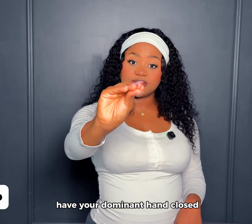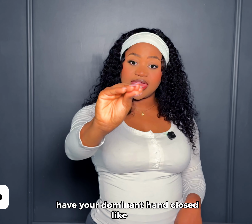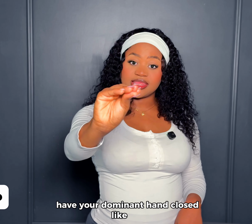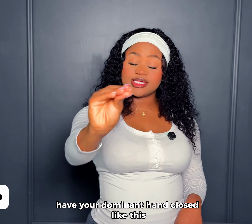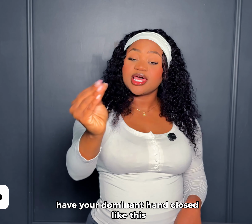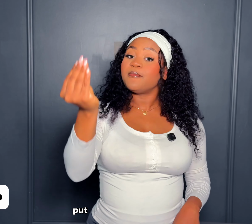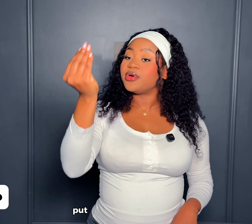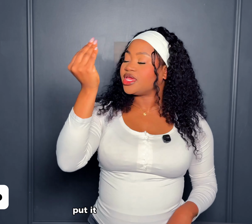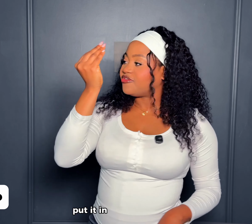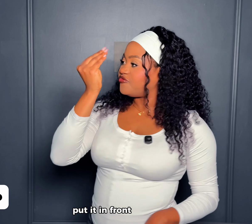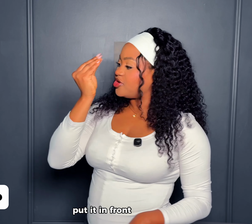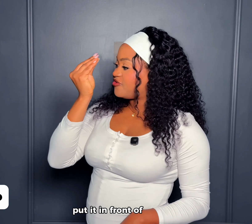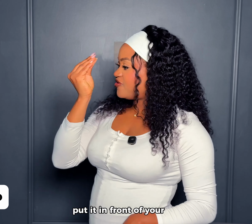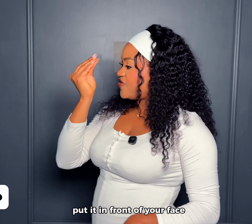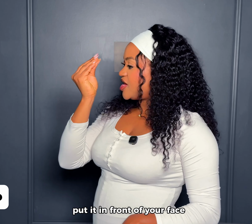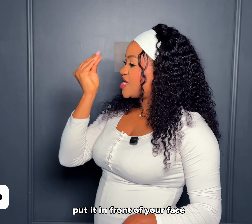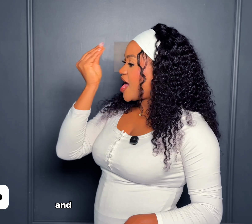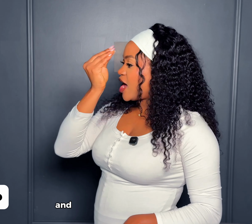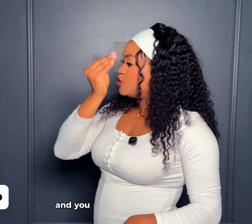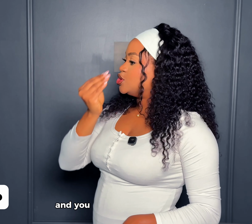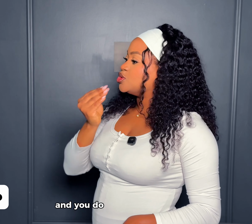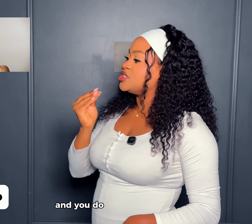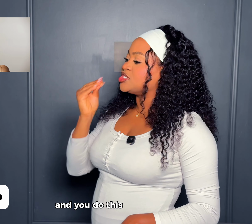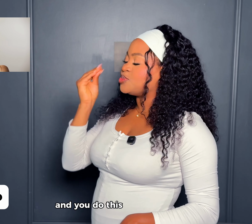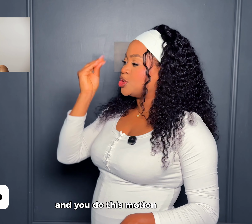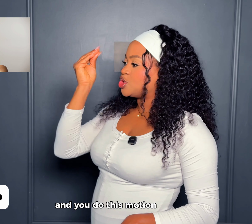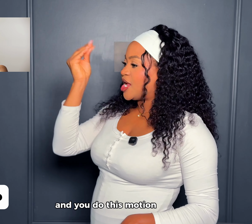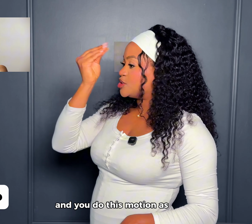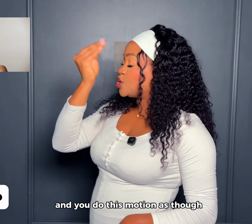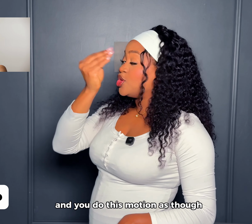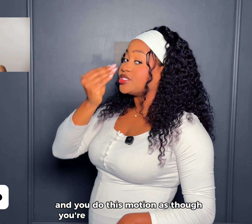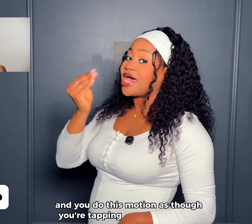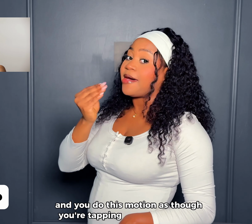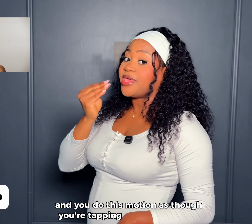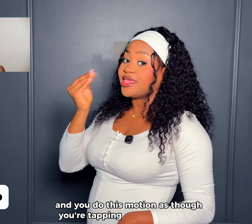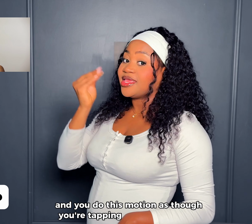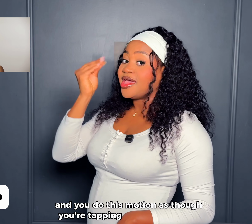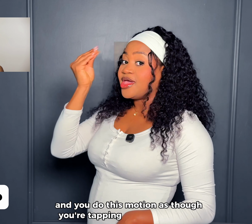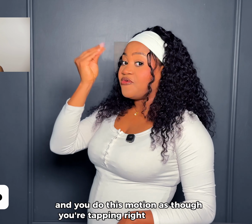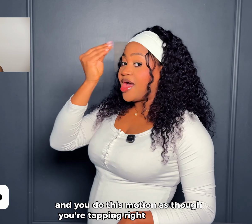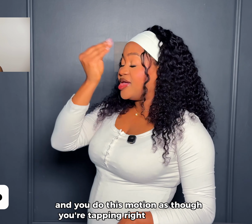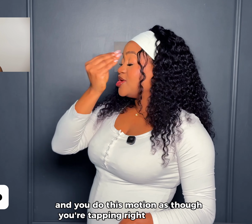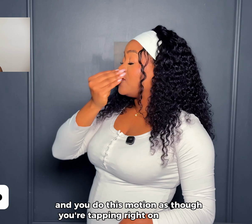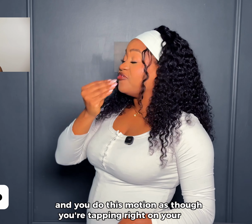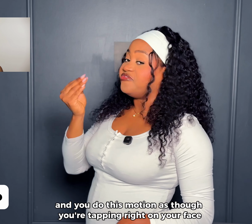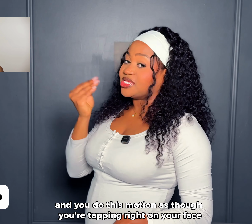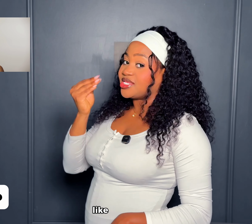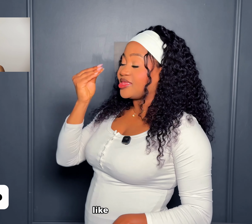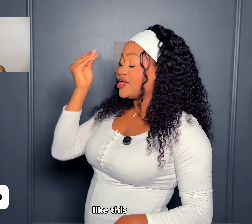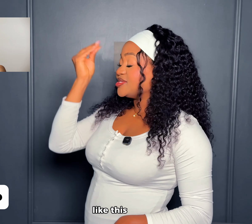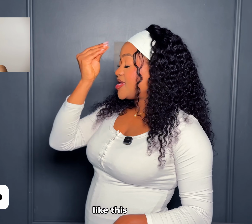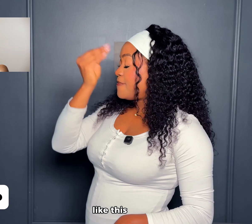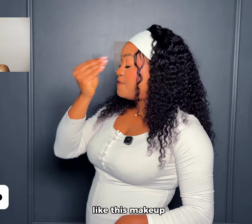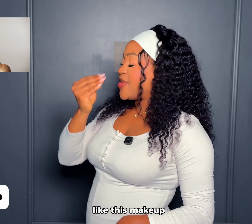like this, put it in front of your face and you do this motion as though you're tapping, right, on your face like this.